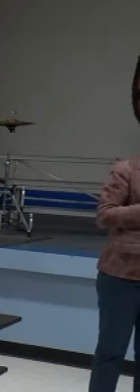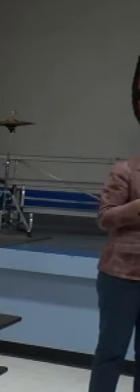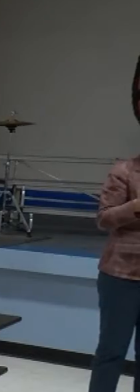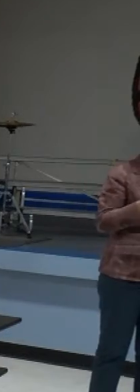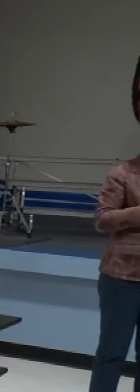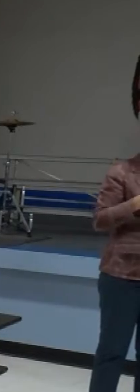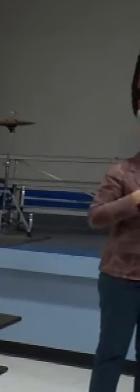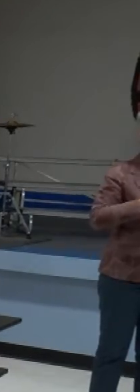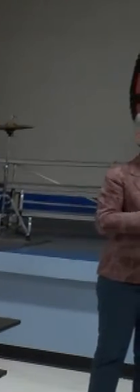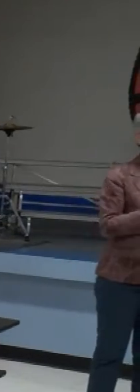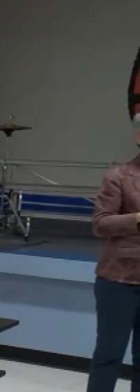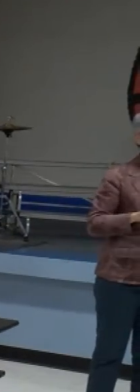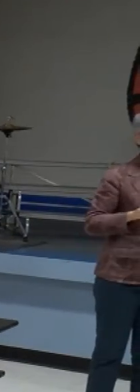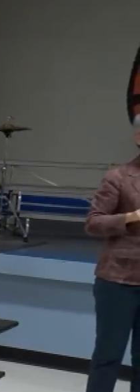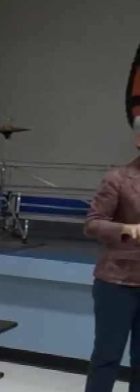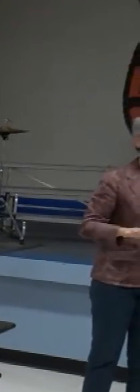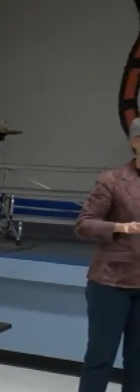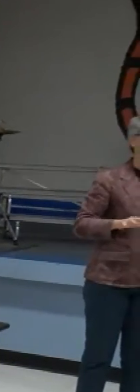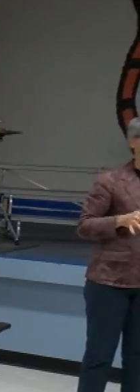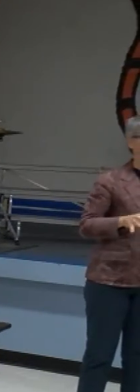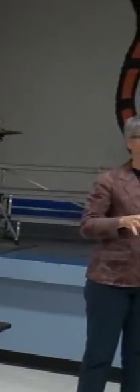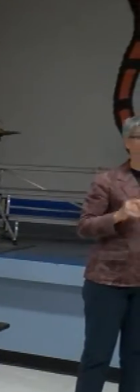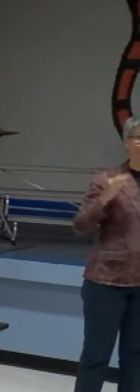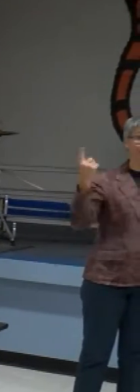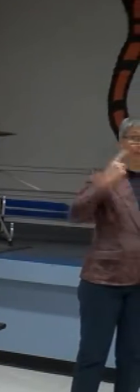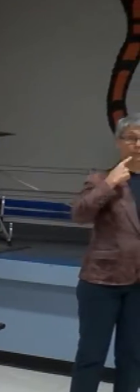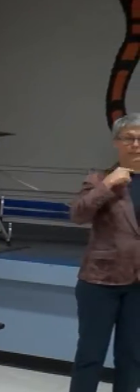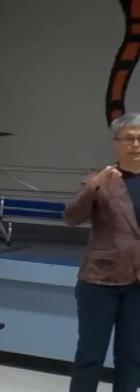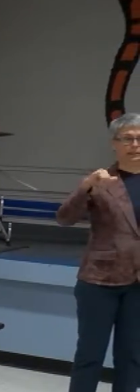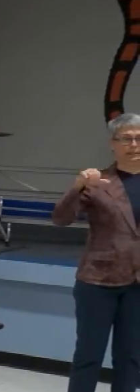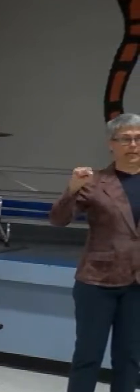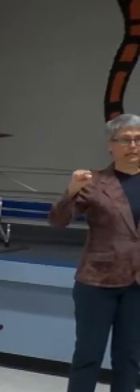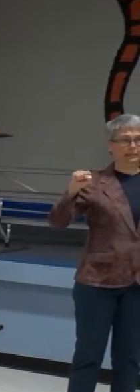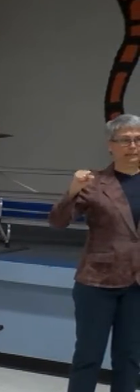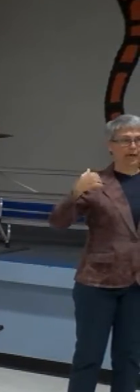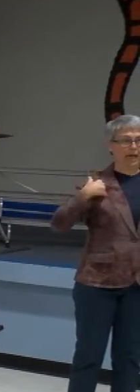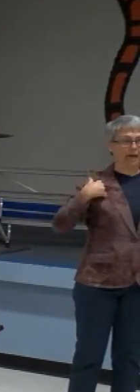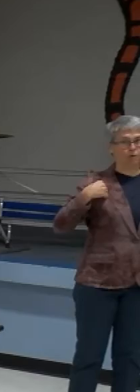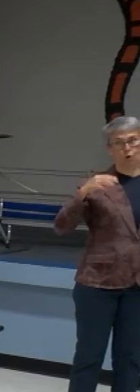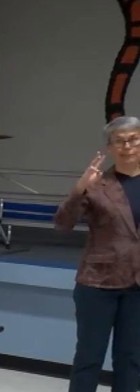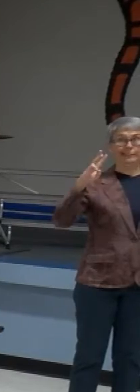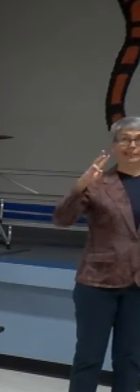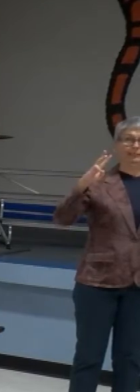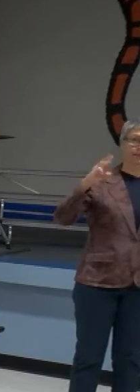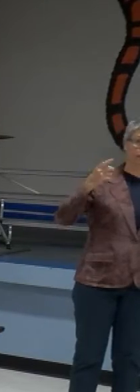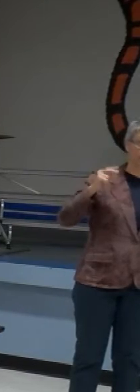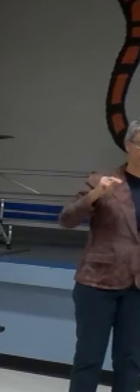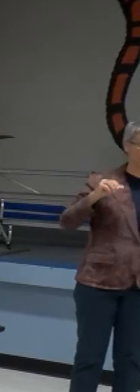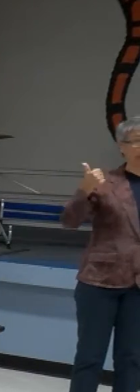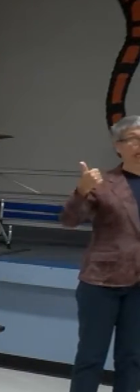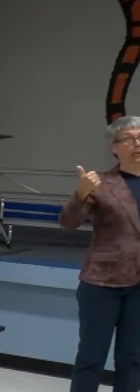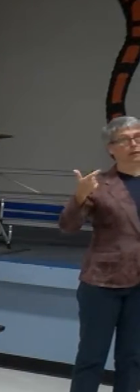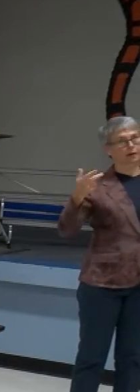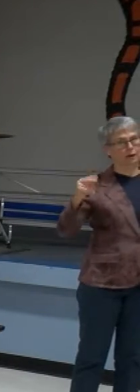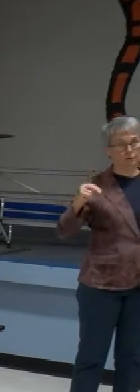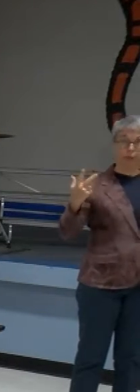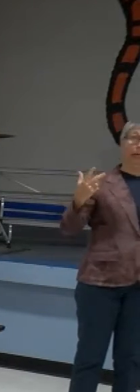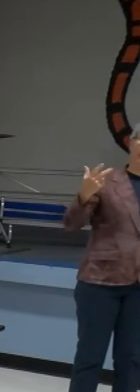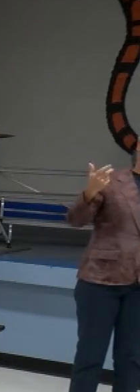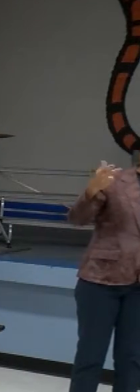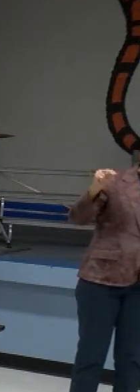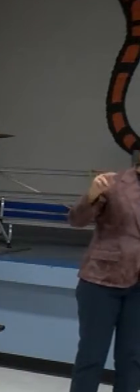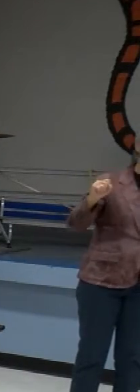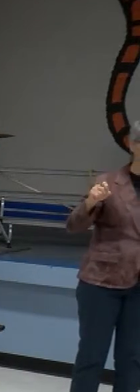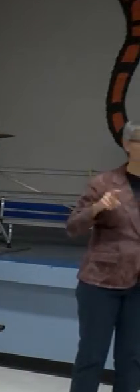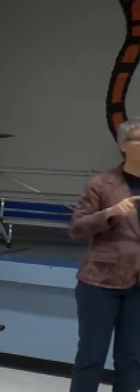I think I get anxious when somebody says, yes, I have a gun in my house, or we have 6 guns, or 10 guns, or 3 guns, but